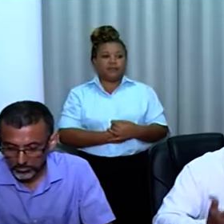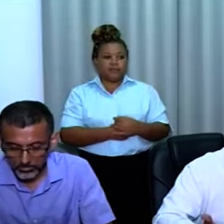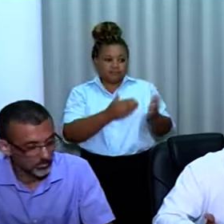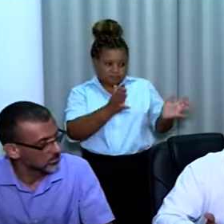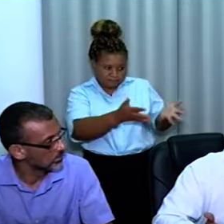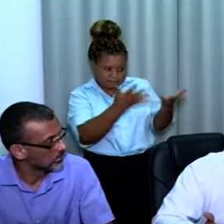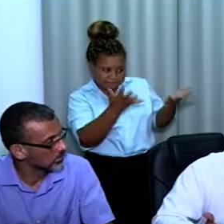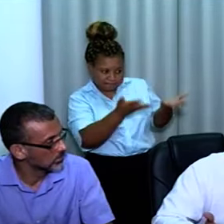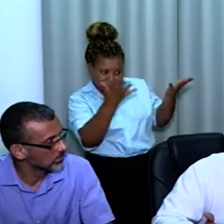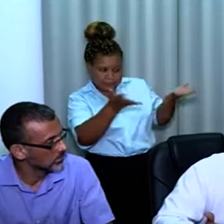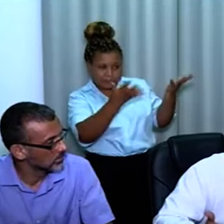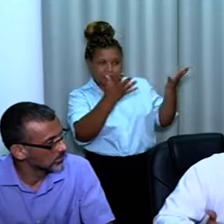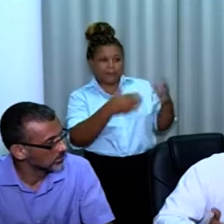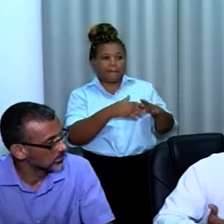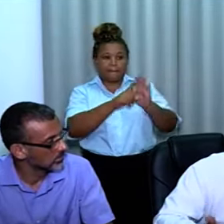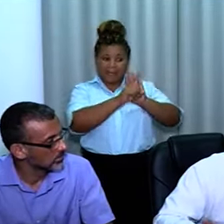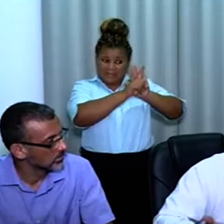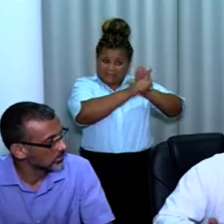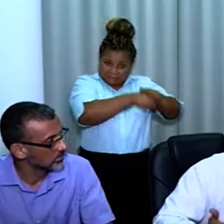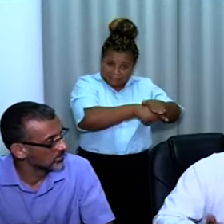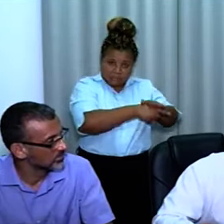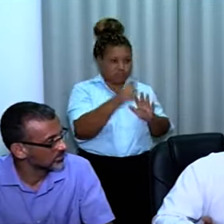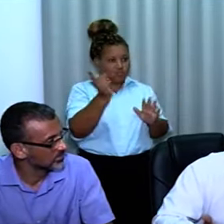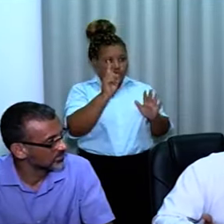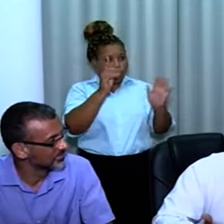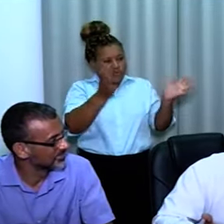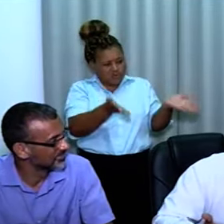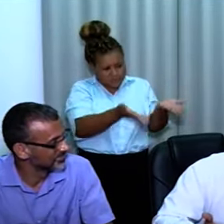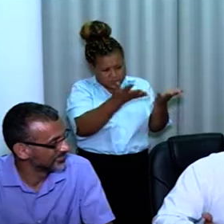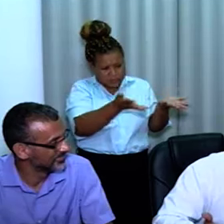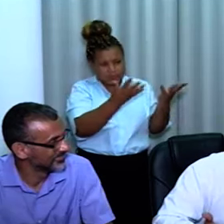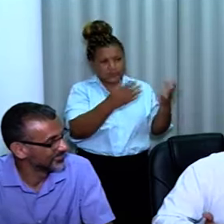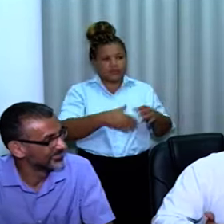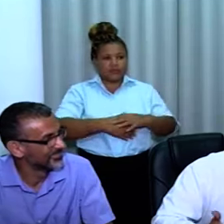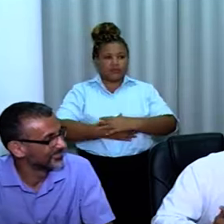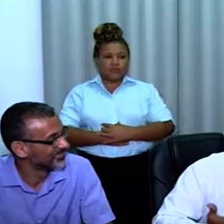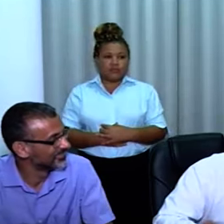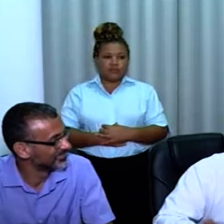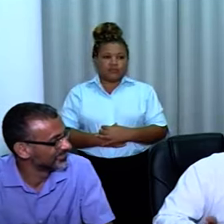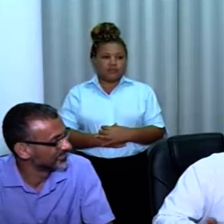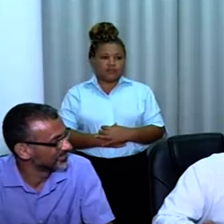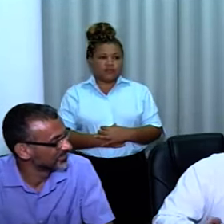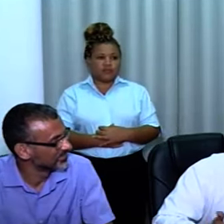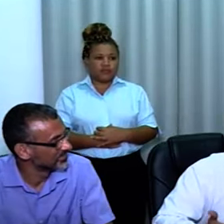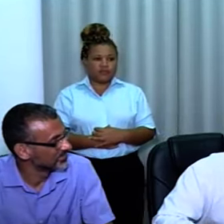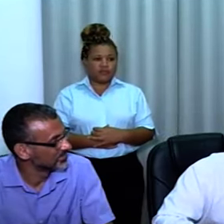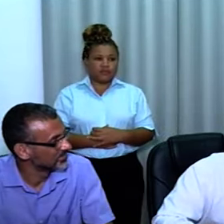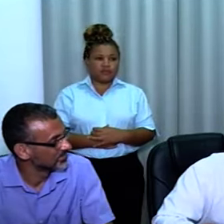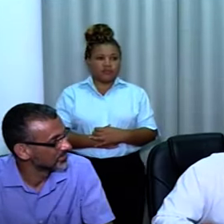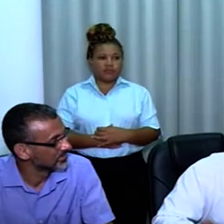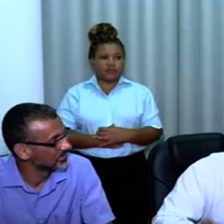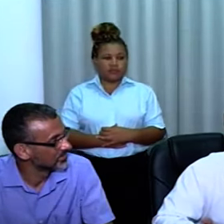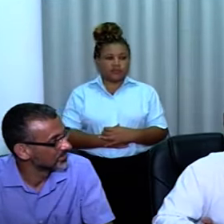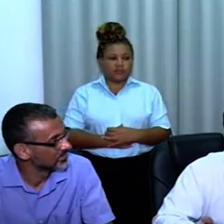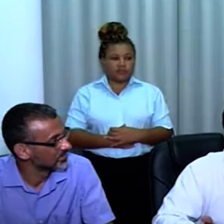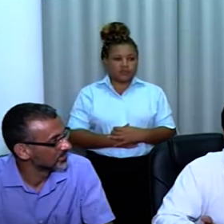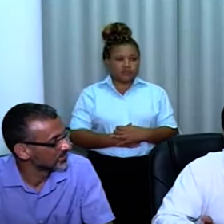if you're on somebody's side, you are their friends, not their enemy. So we call on your support. We're on this together. We did